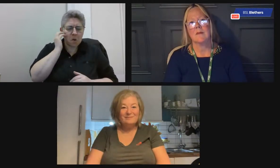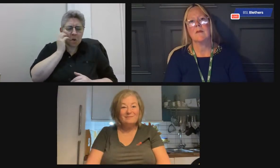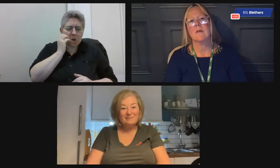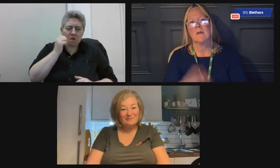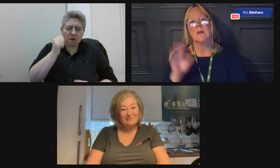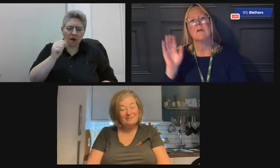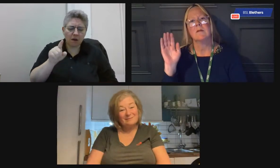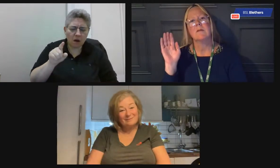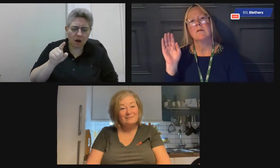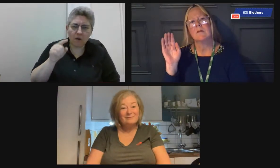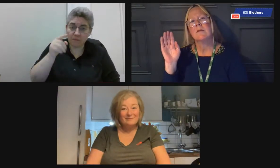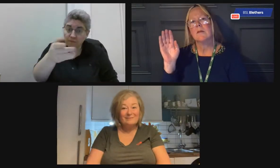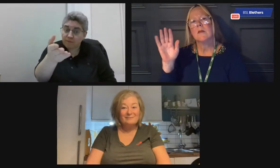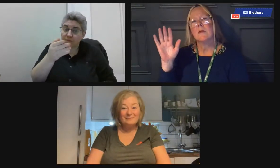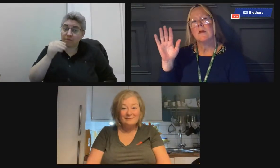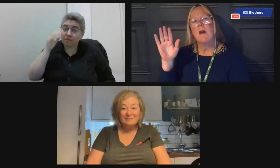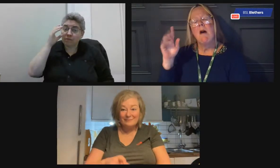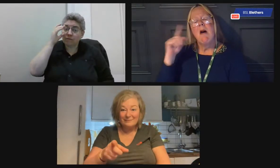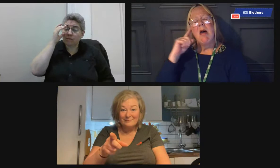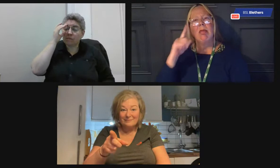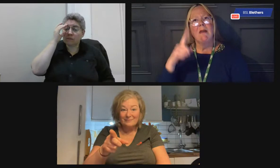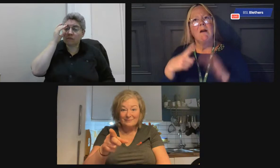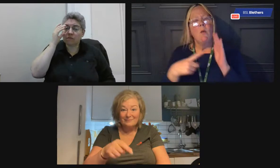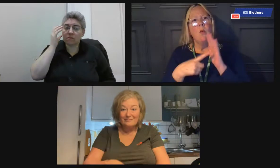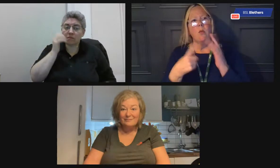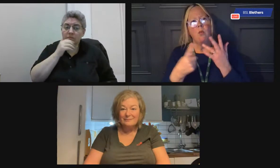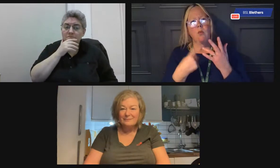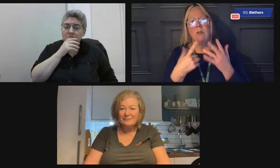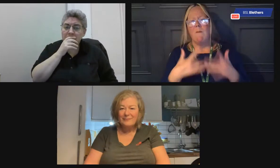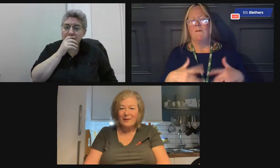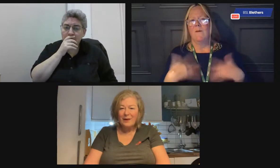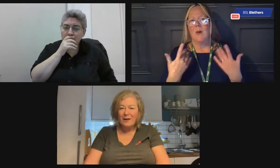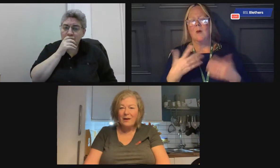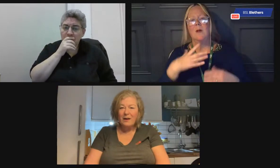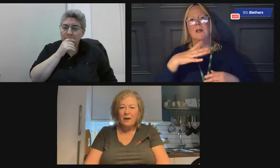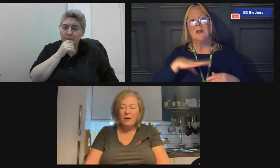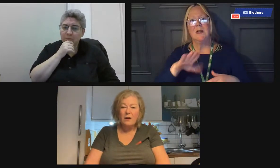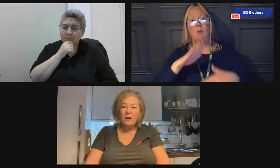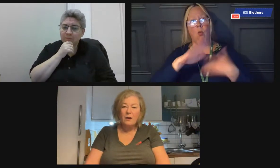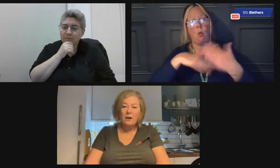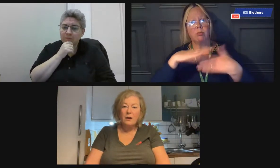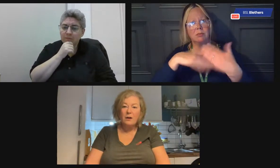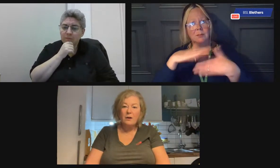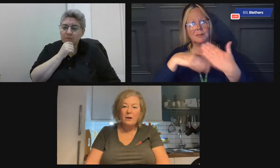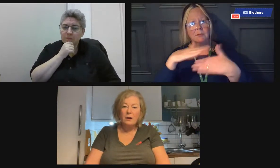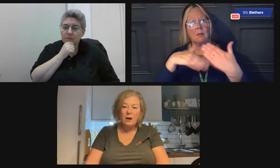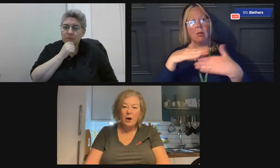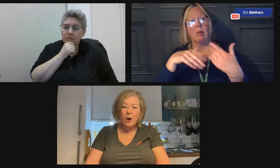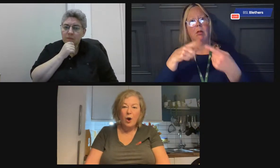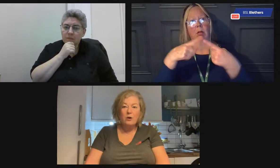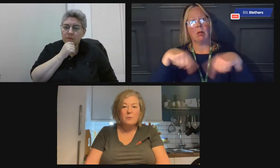that support around you. Can I just come in, Avril, as well on that and say,